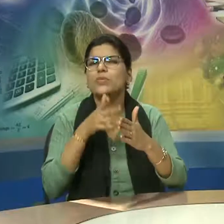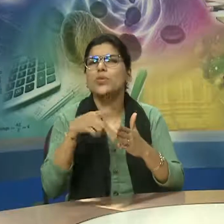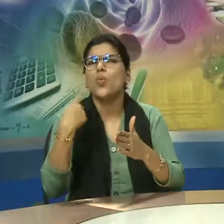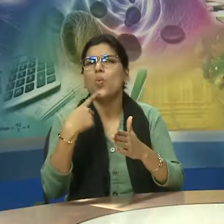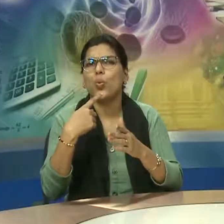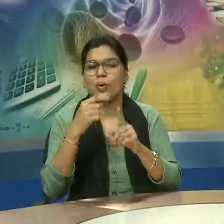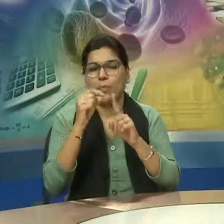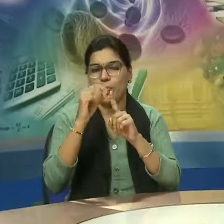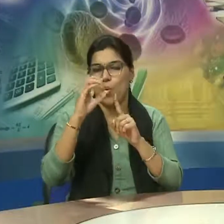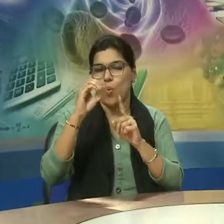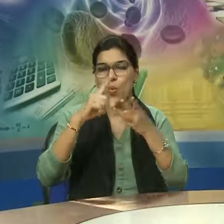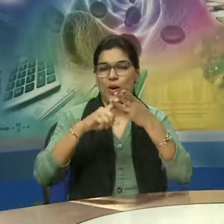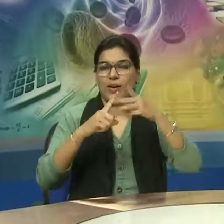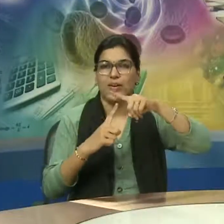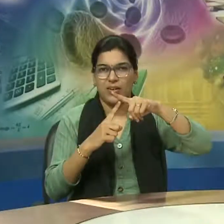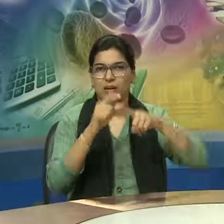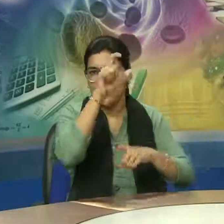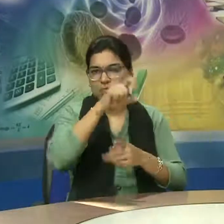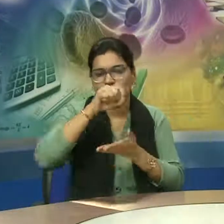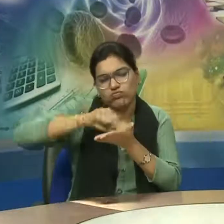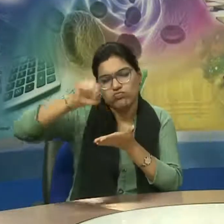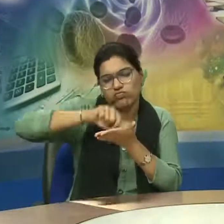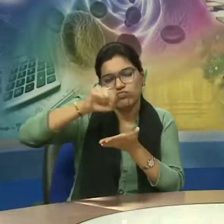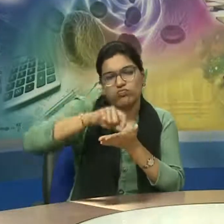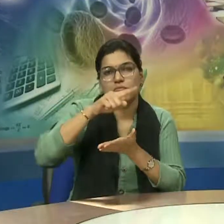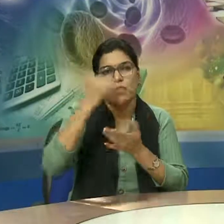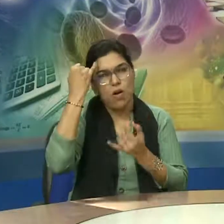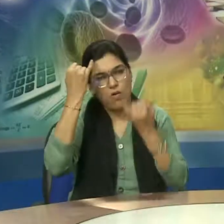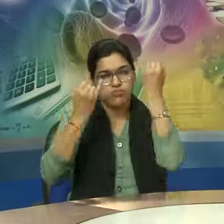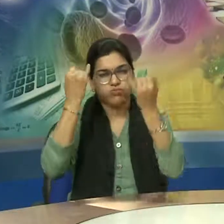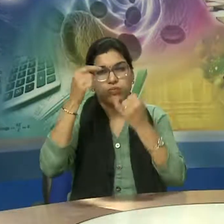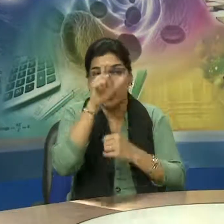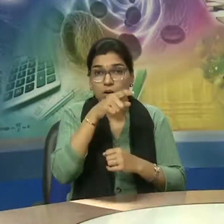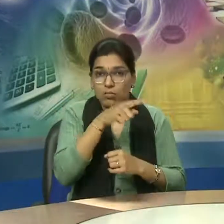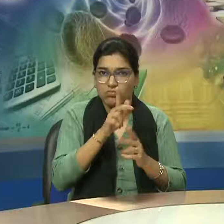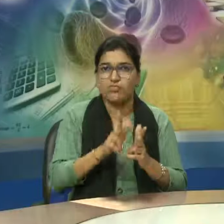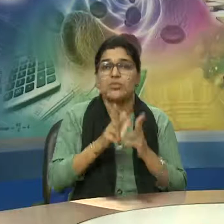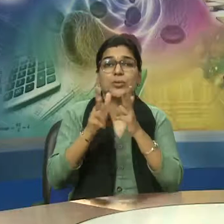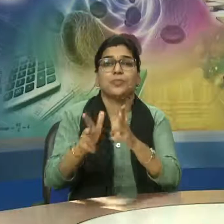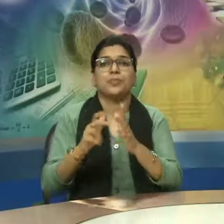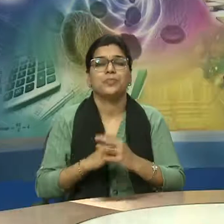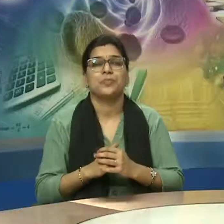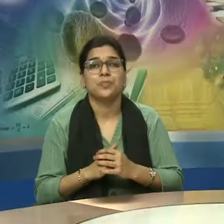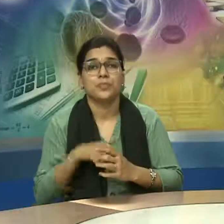Poet wishes that the modern world